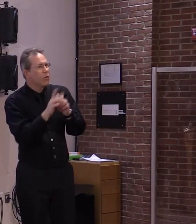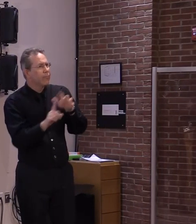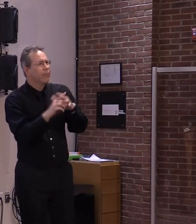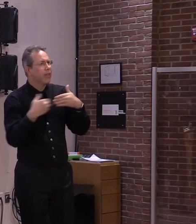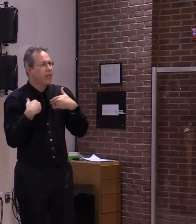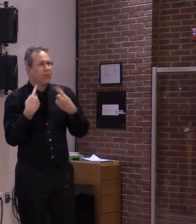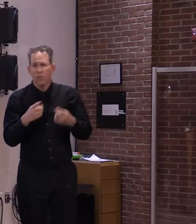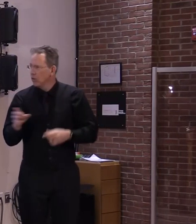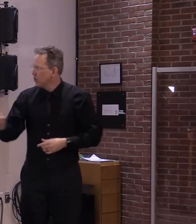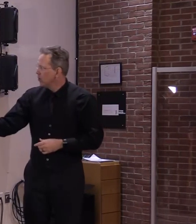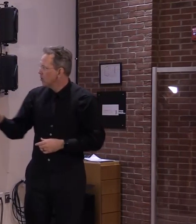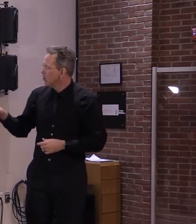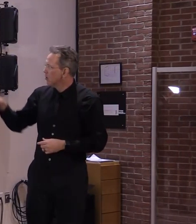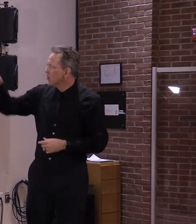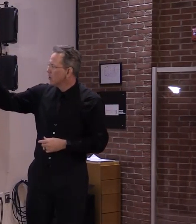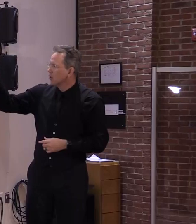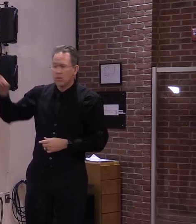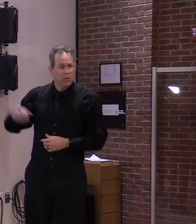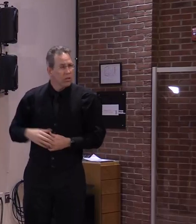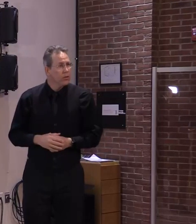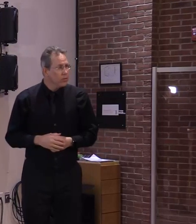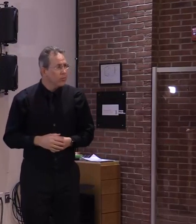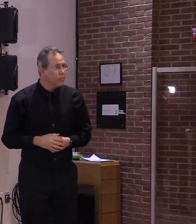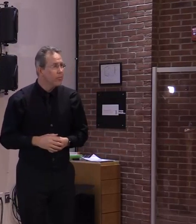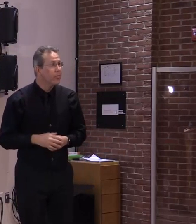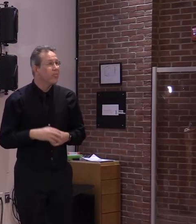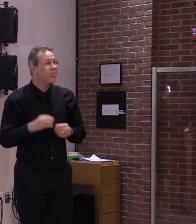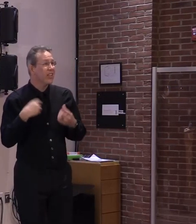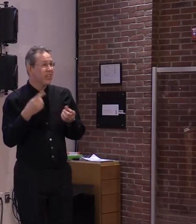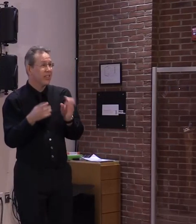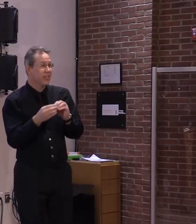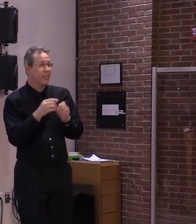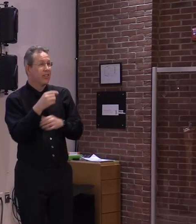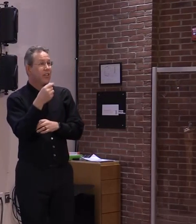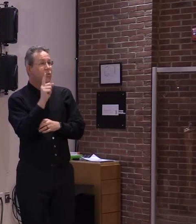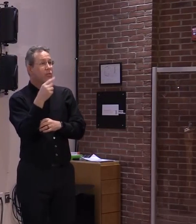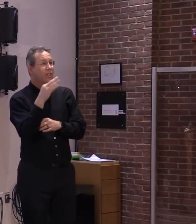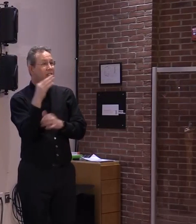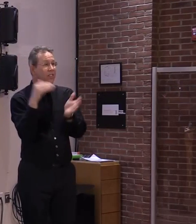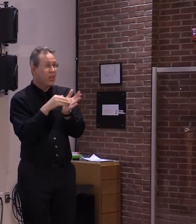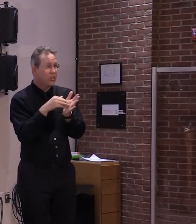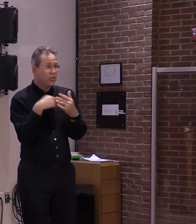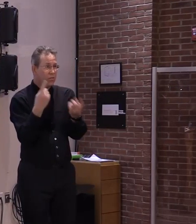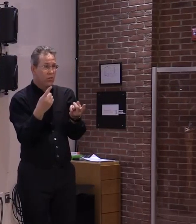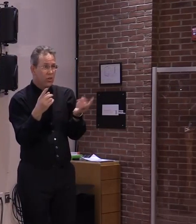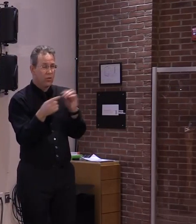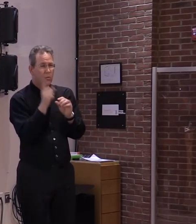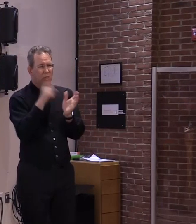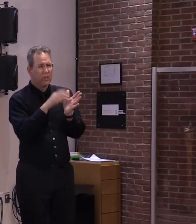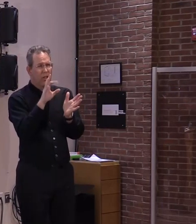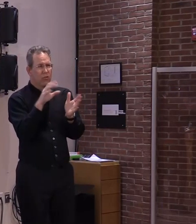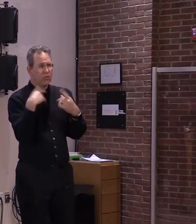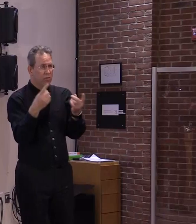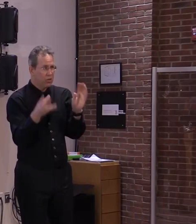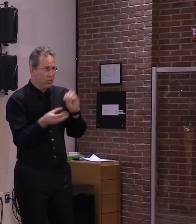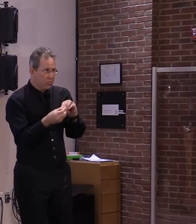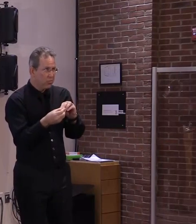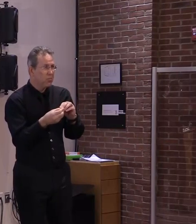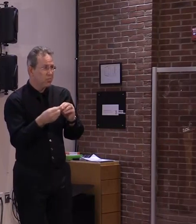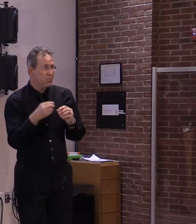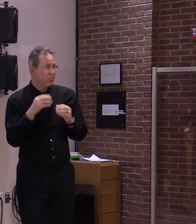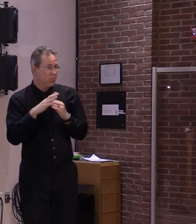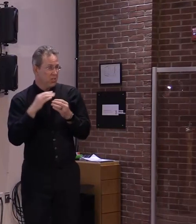the 19,000 case threshold. We recorded our single highest case day since the pandemic began. And we came